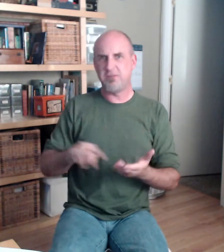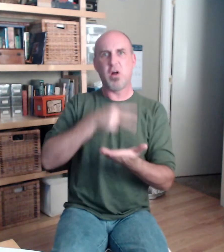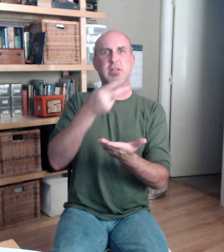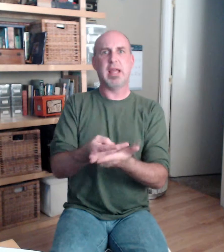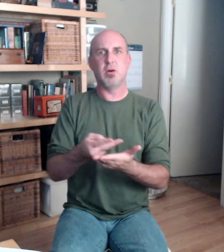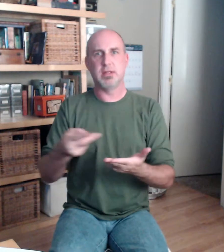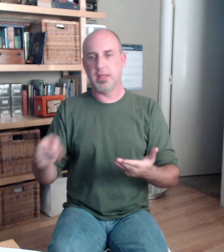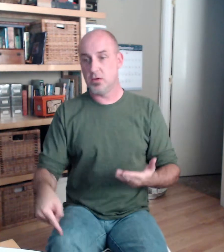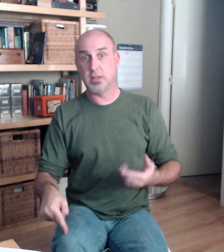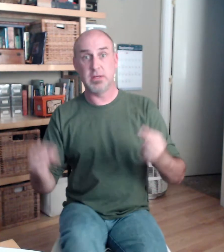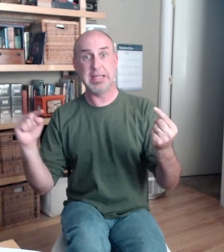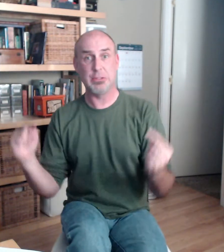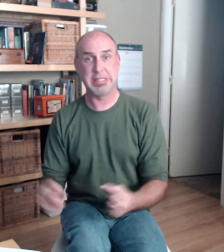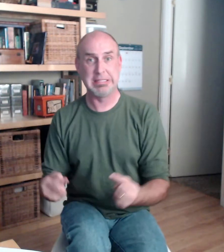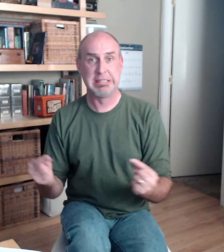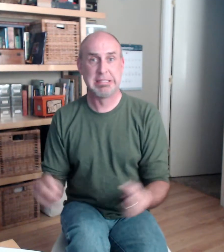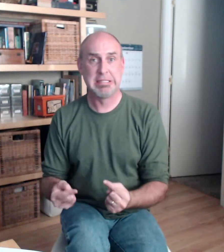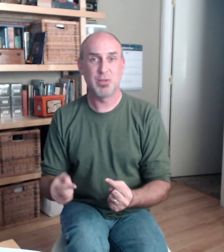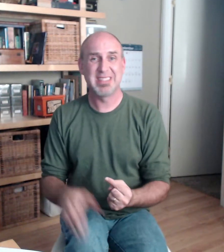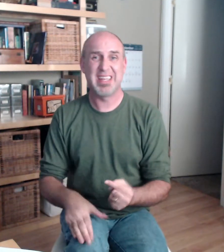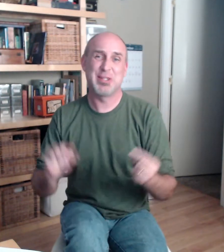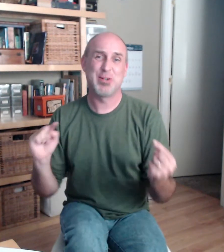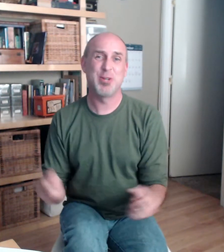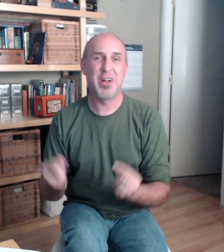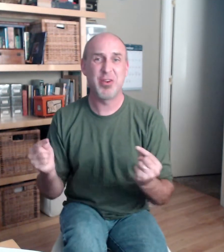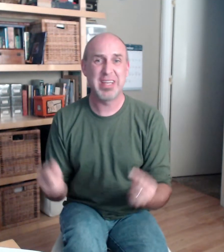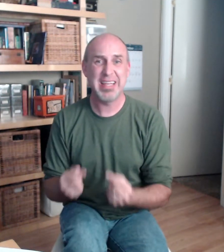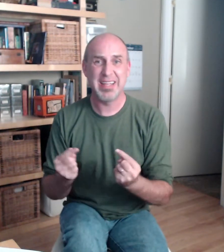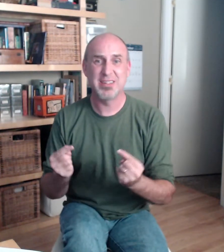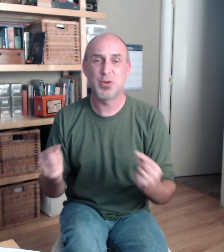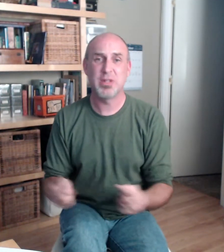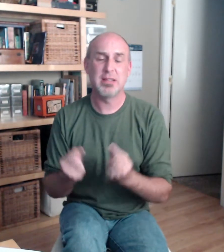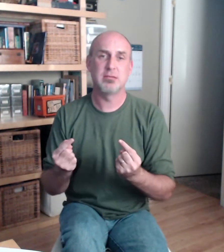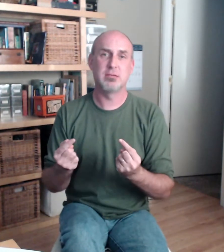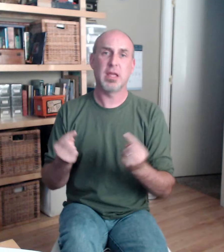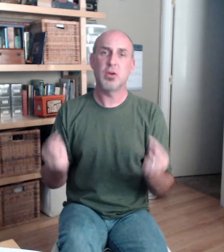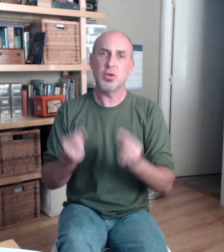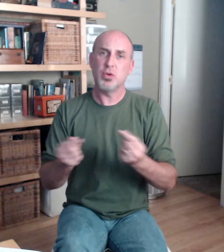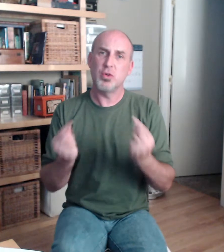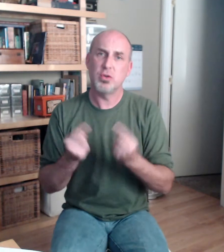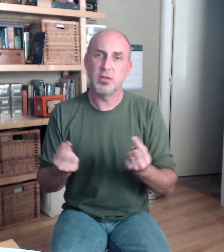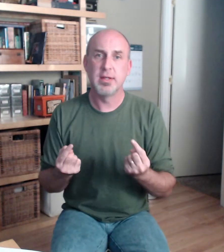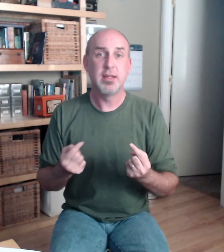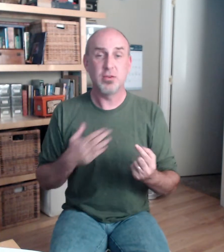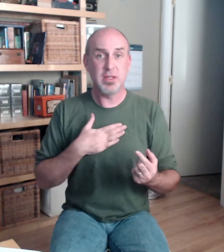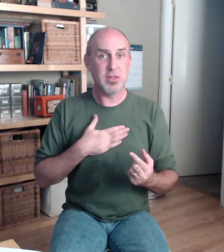fall down and they hurt their knee, you can sign that it's hurting on their knee, hurting. Okay, hurt, hurt, hurt, hurt. You could even do